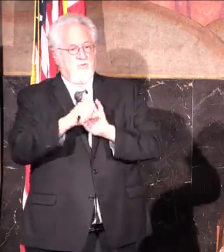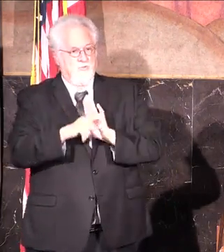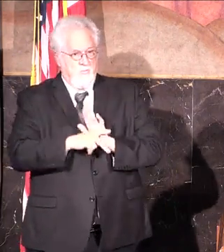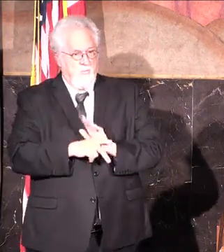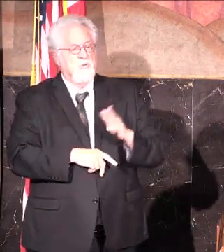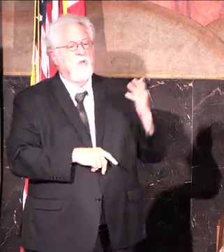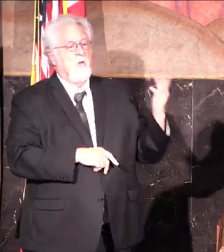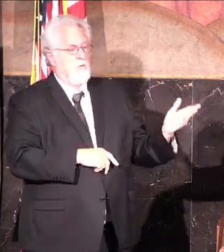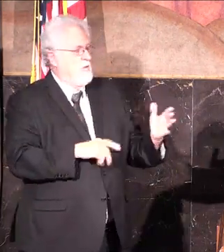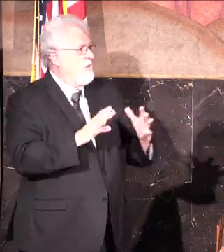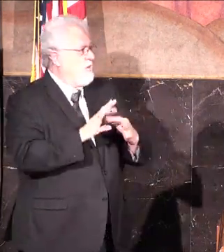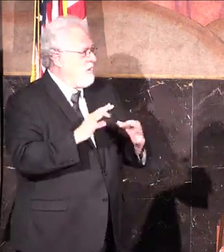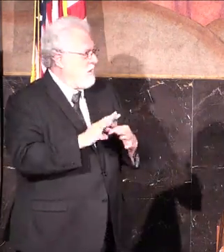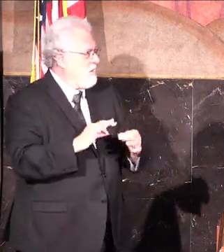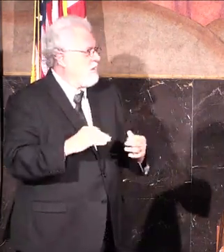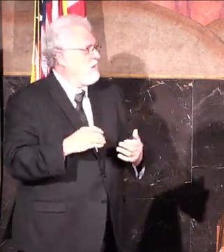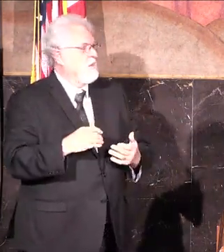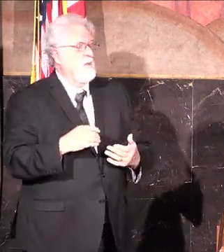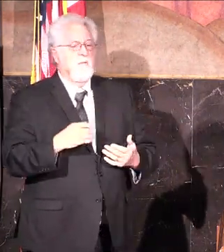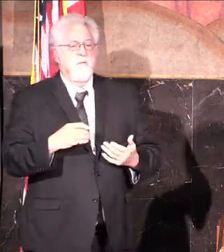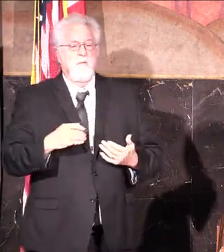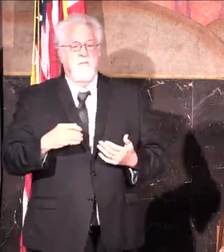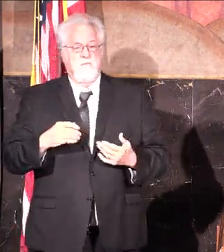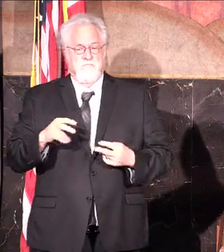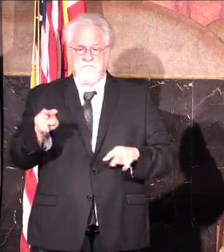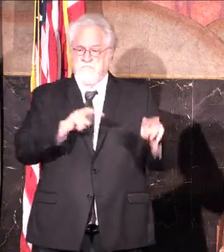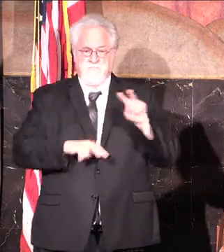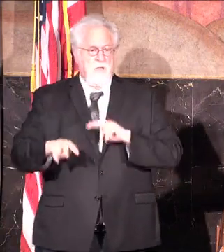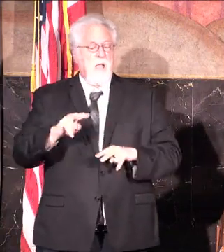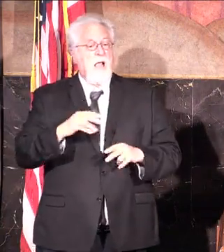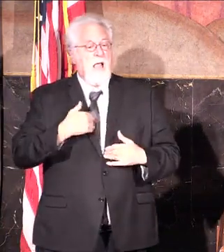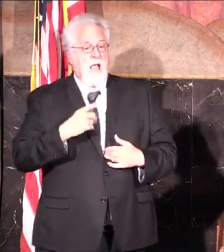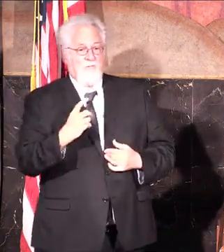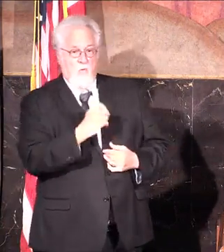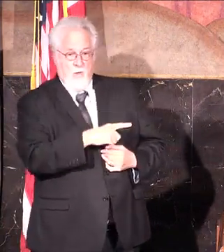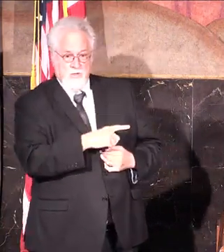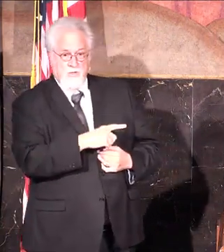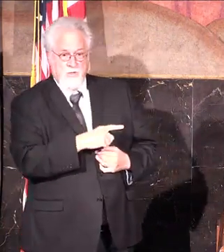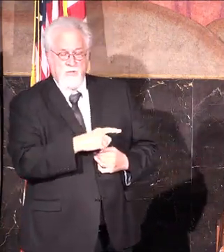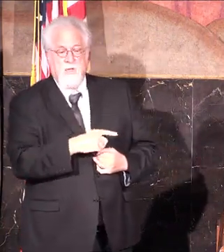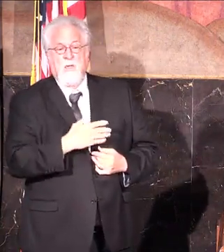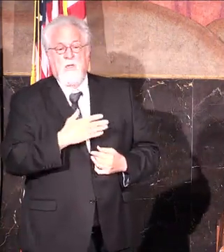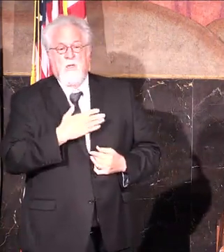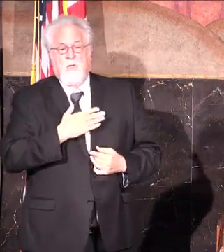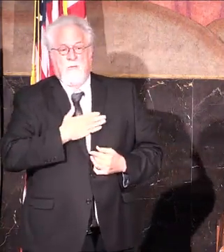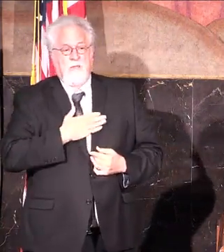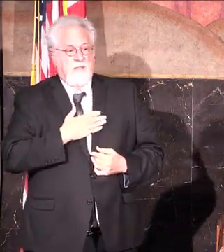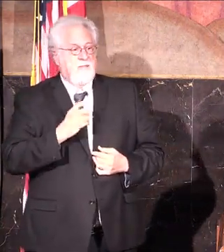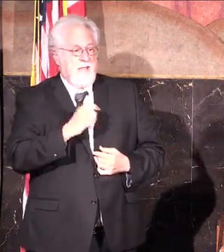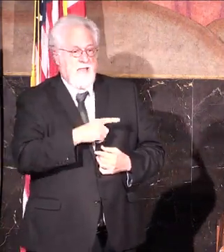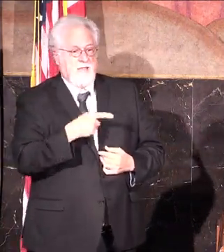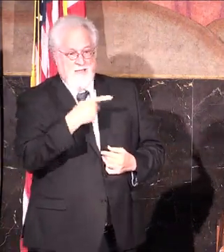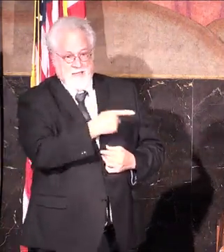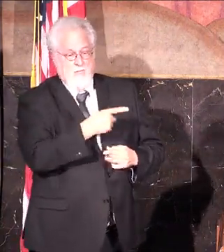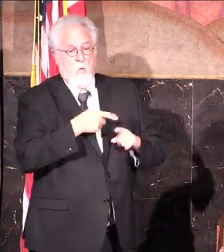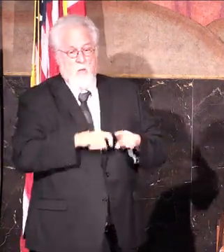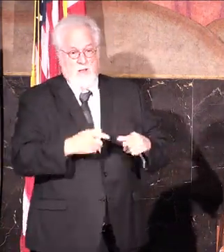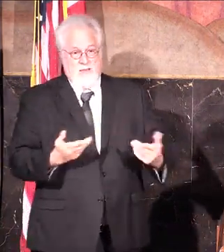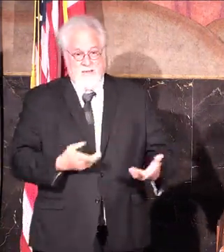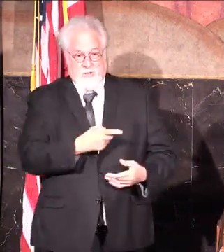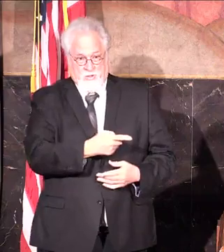some observations with you all. If you've got questions for Dr. Ghali, I would ask you to ask those of him while he's